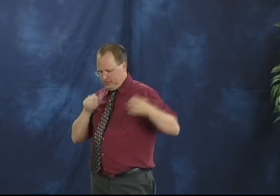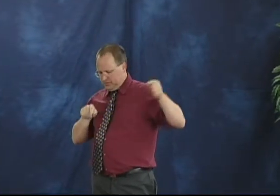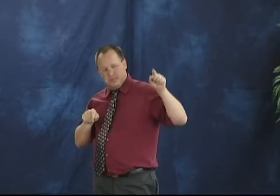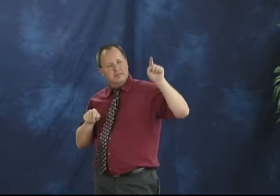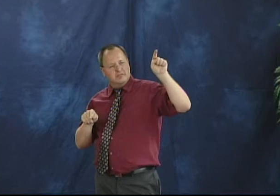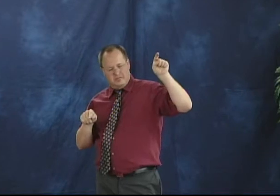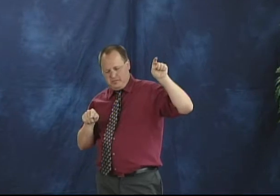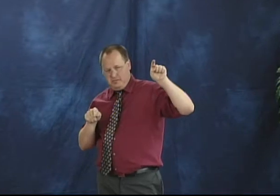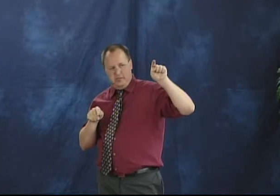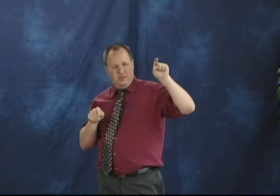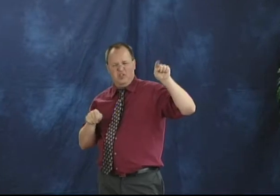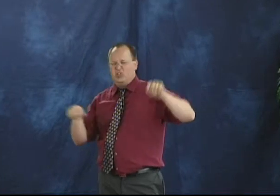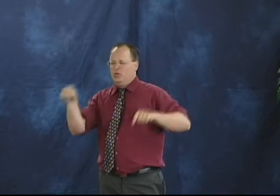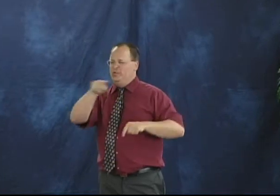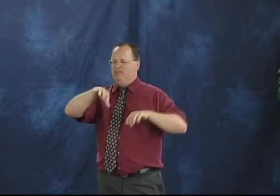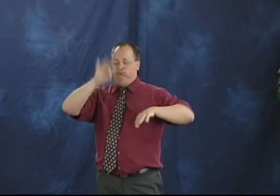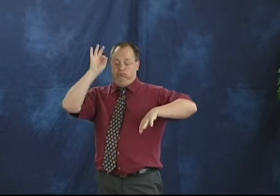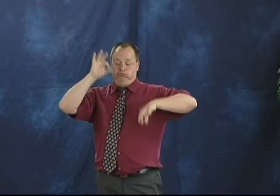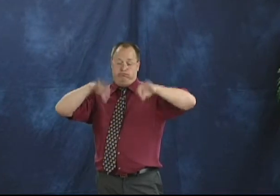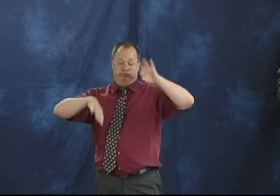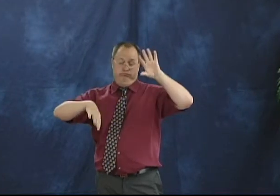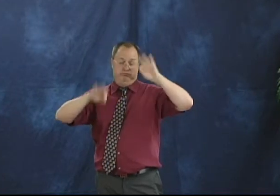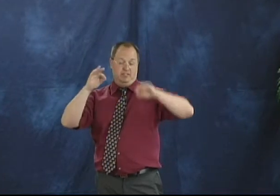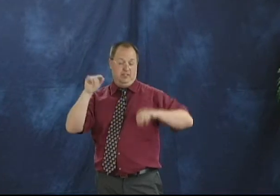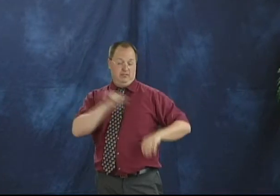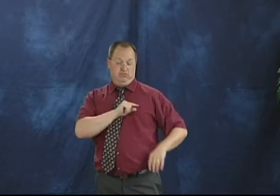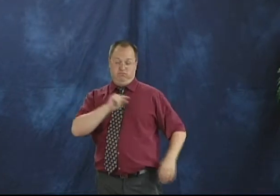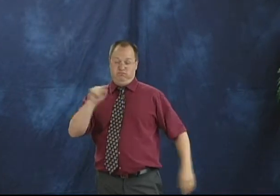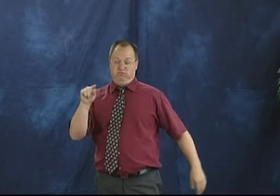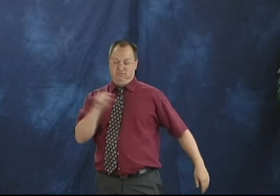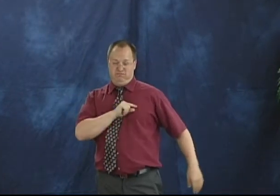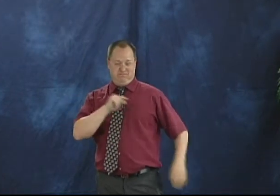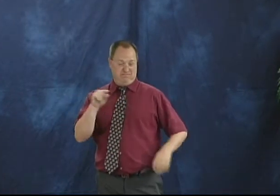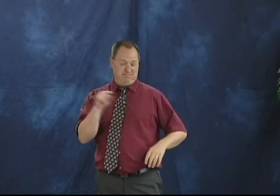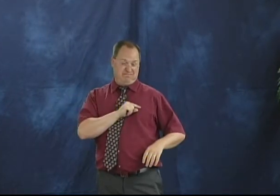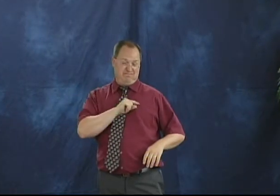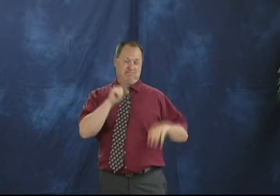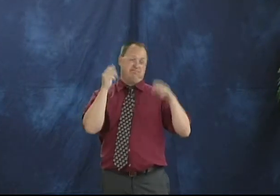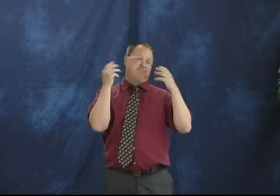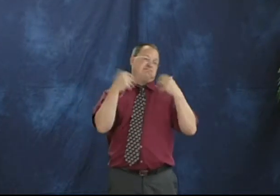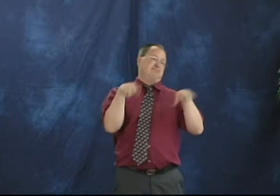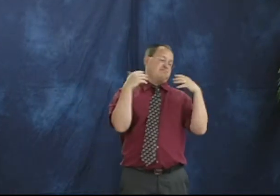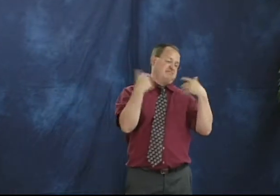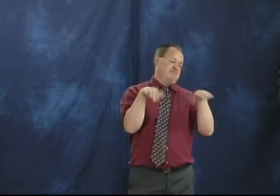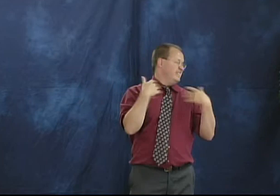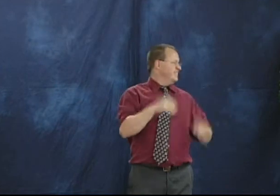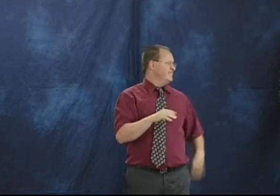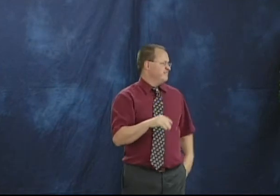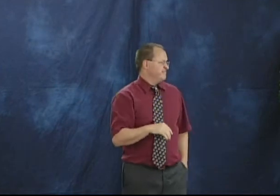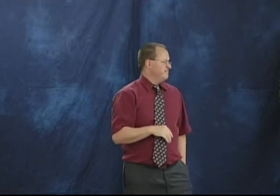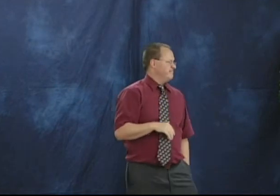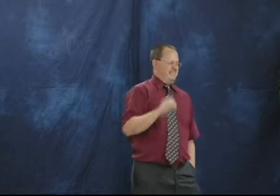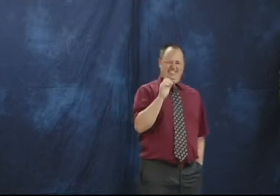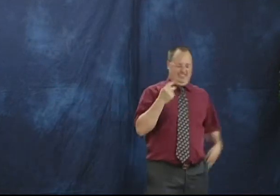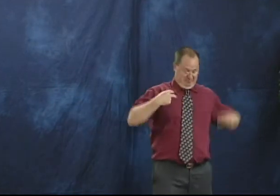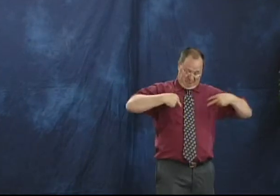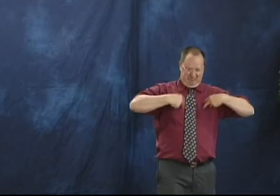As we study the law of God and compare it with our own lives, we are left convicted of our sin. We know that